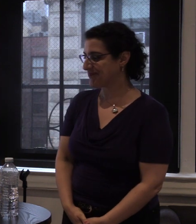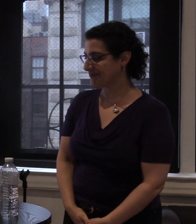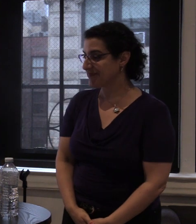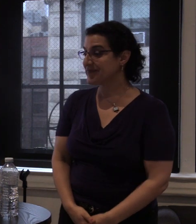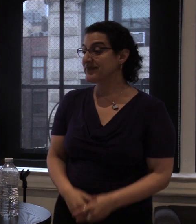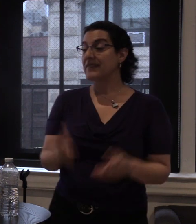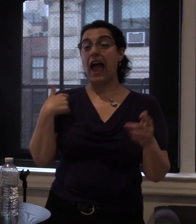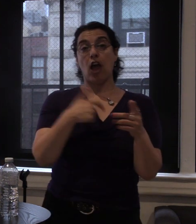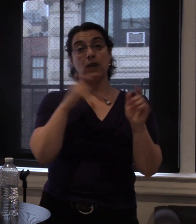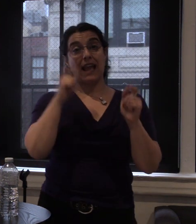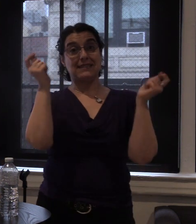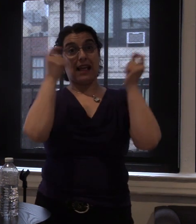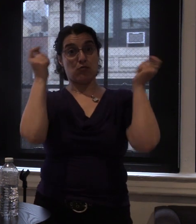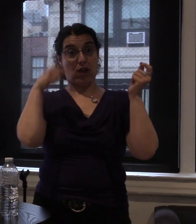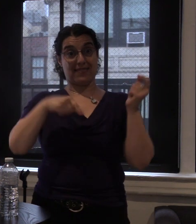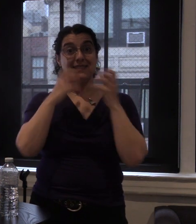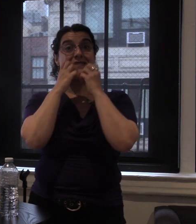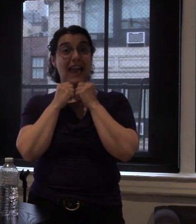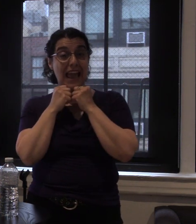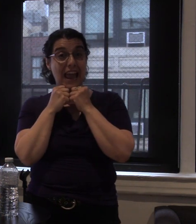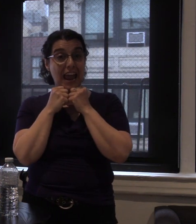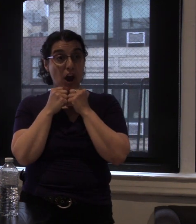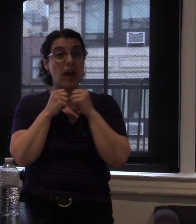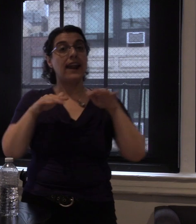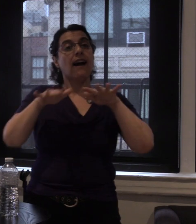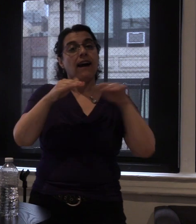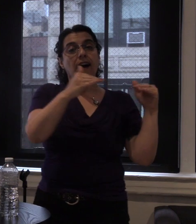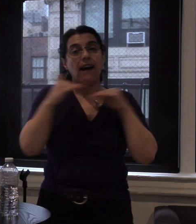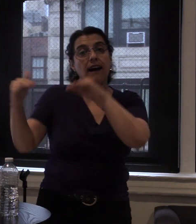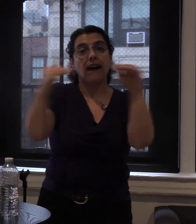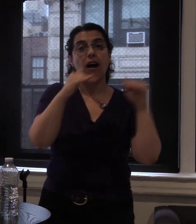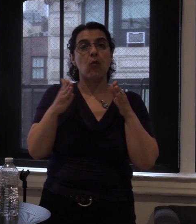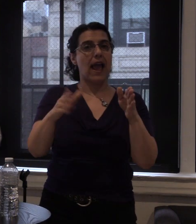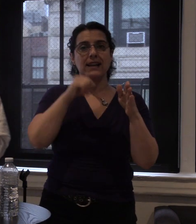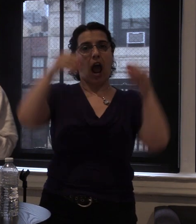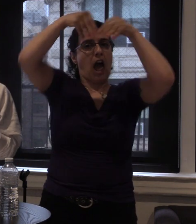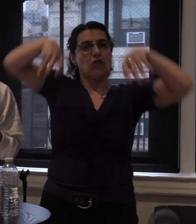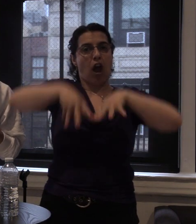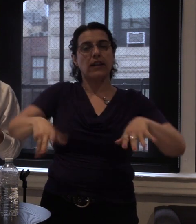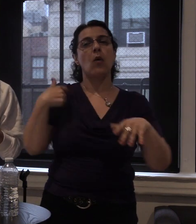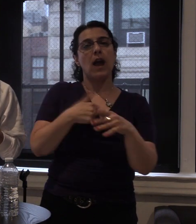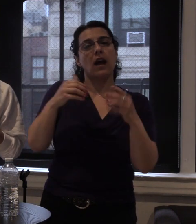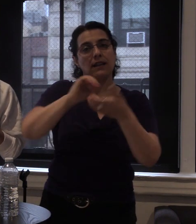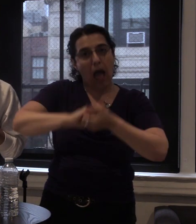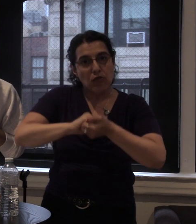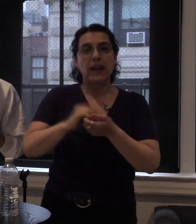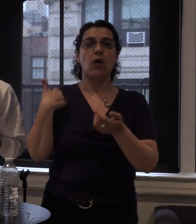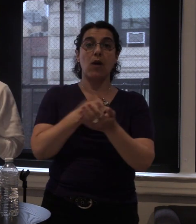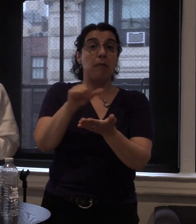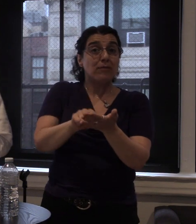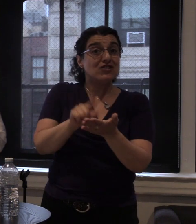And we can celebrate this care in a non-hierarchical way by publishing and collaborating.